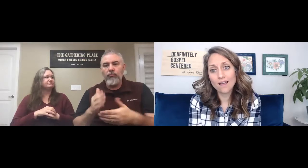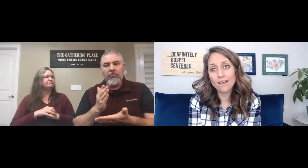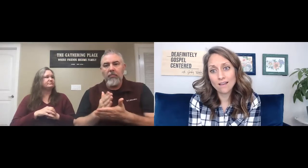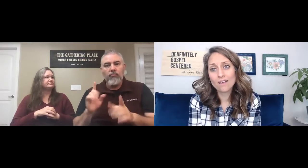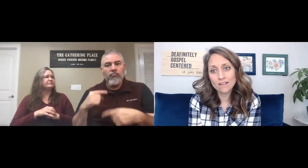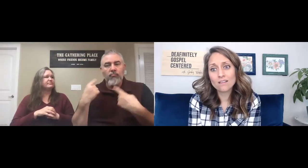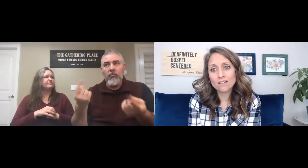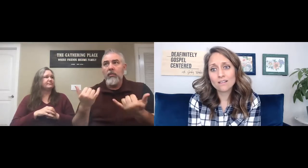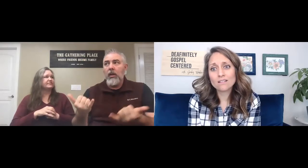quit.